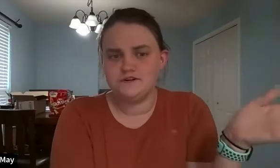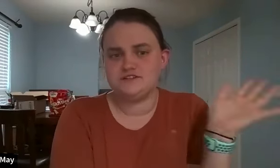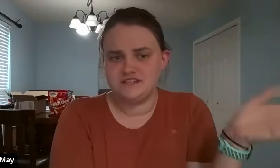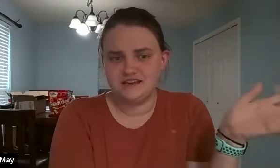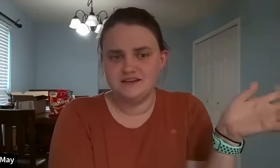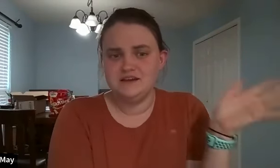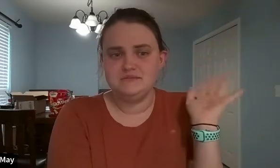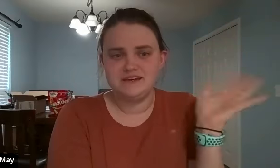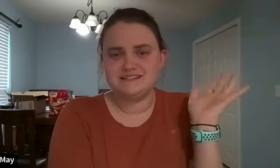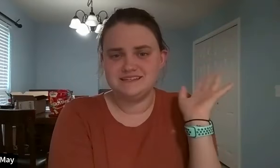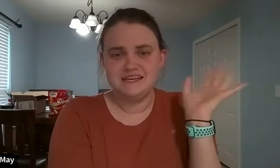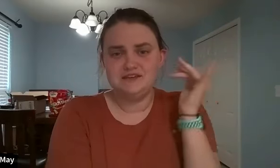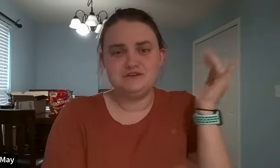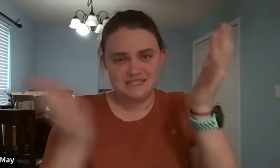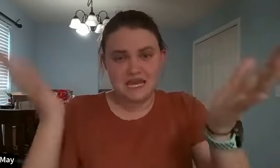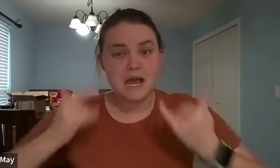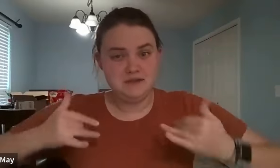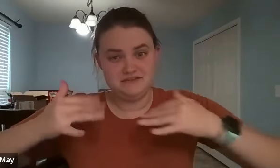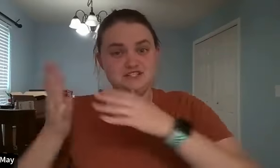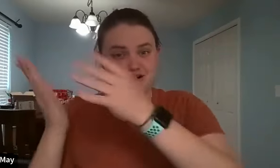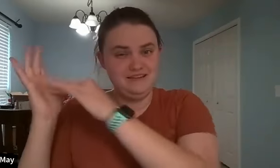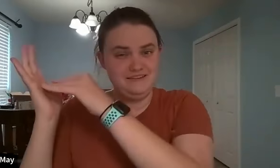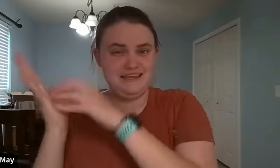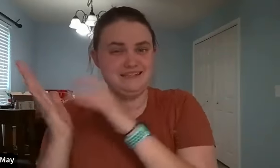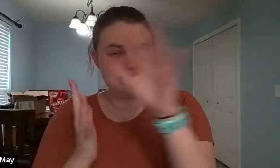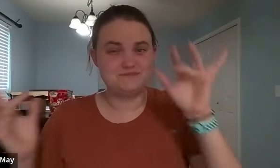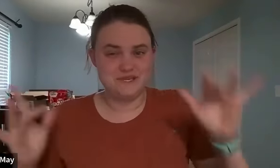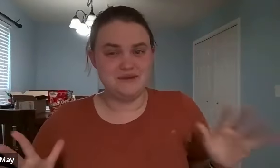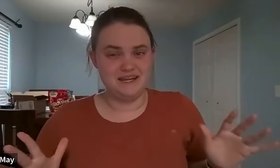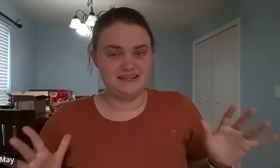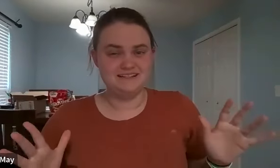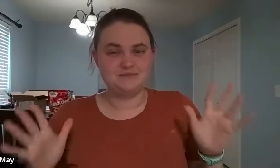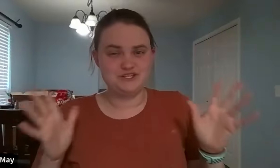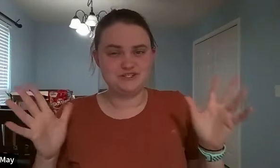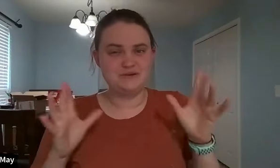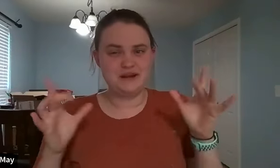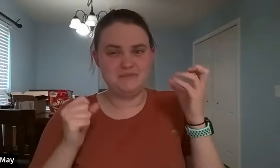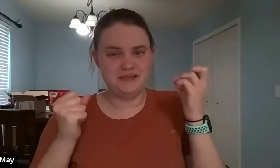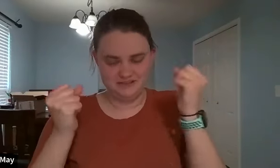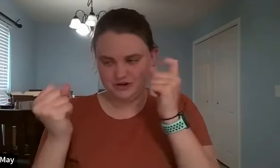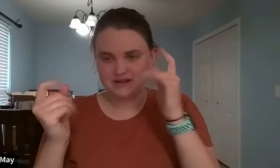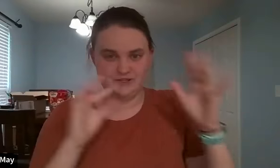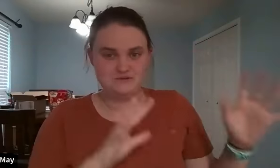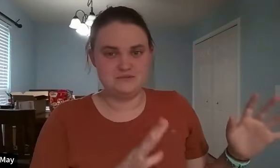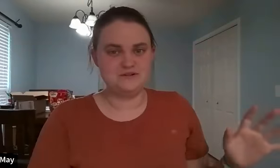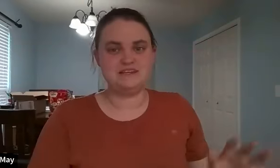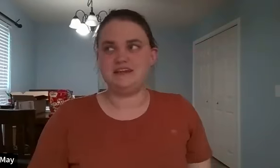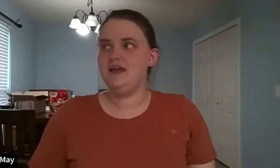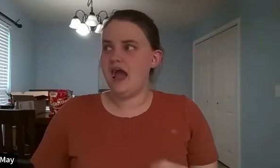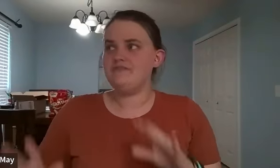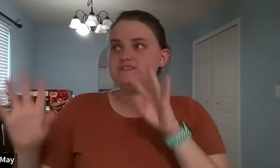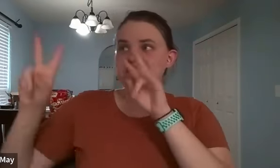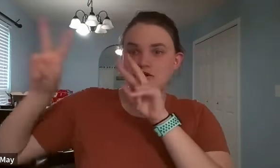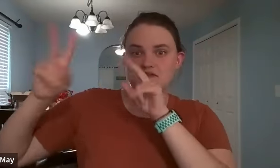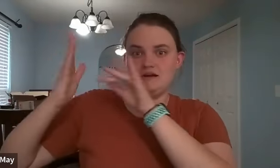your sake, because you can see I'm even struggling. Like it takes me a minute, especially when I'm like trying to do numbers. Like I have to stare at the number